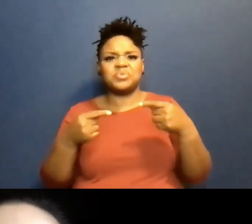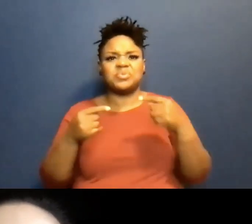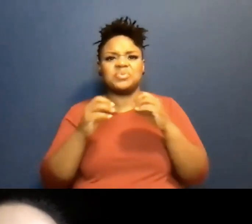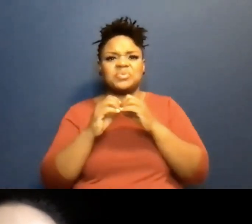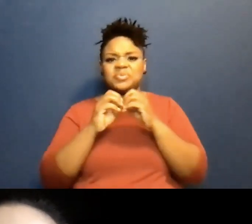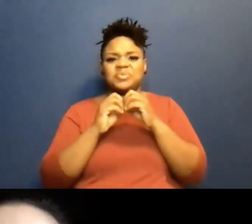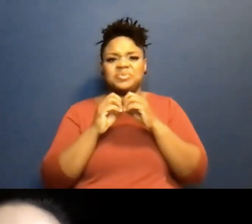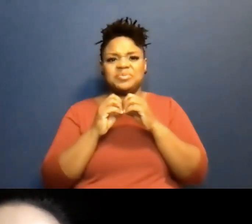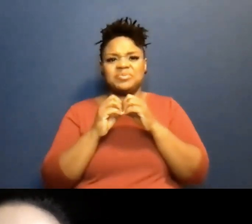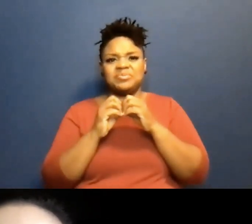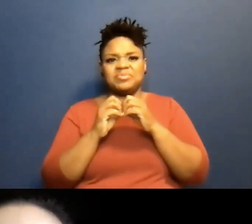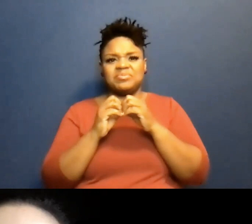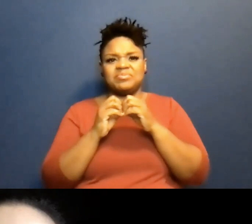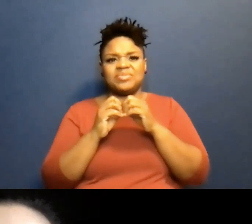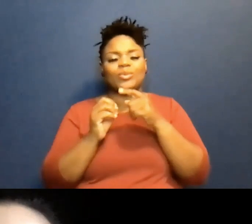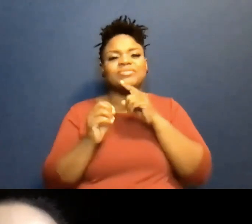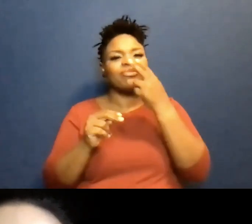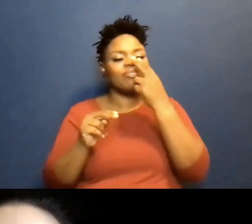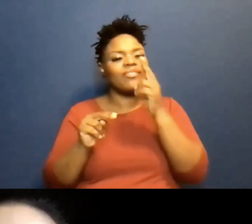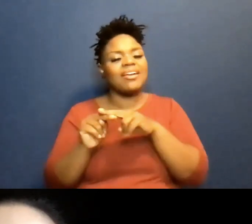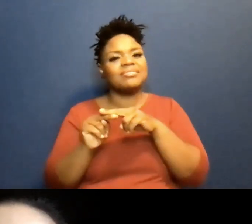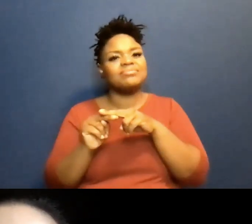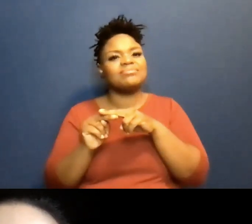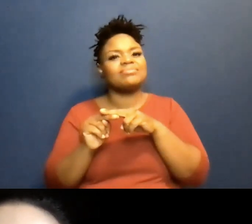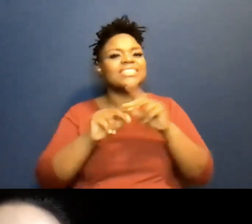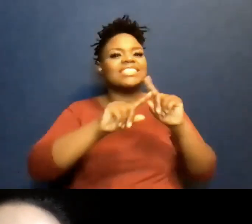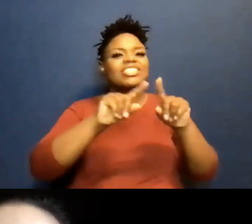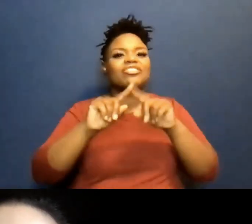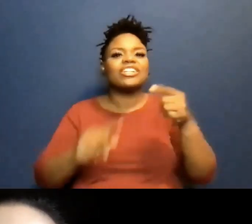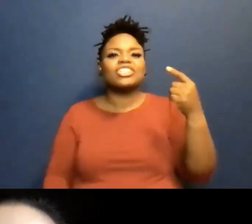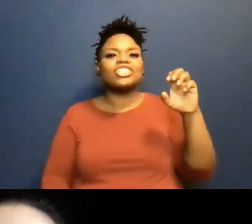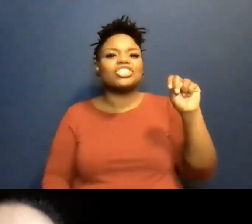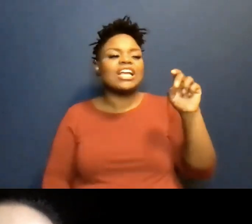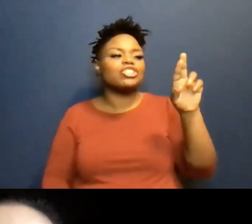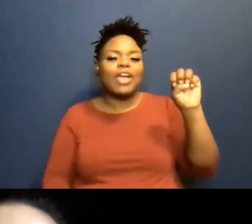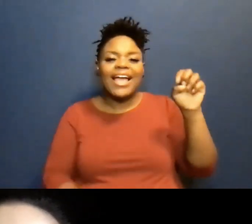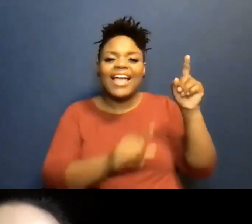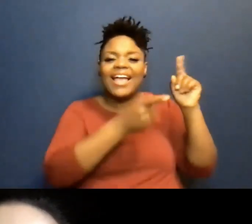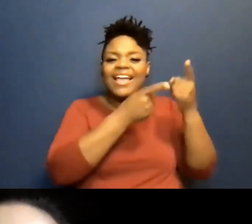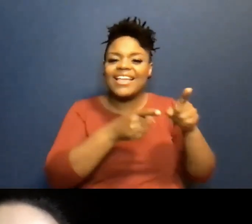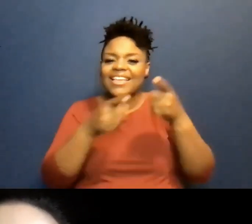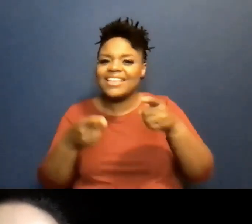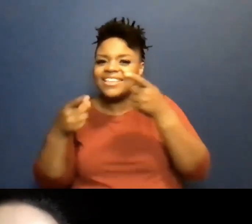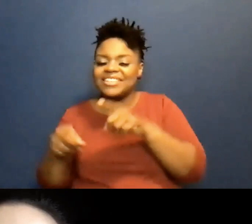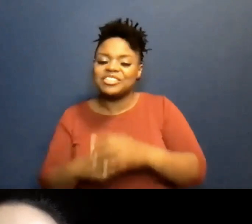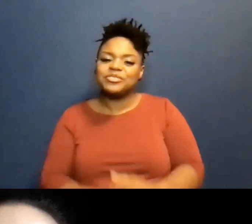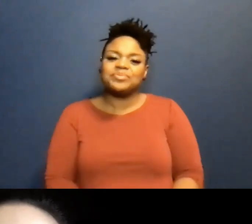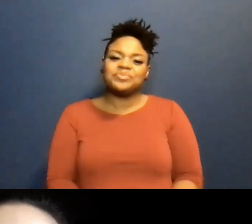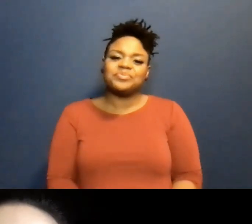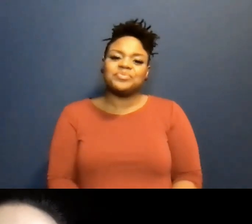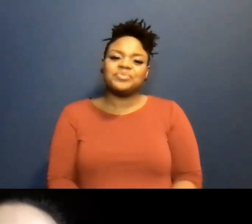having fun with different genres, right? Just like a Wild West. And then there was this, kung fu or